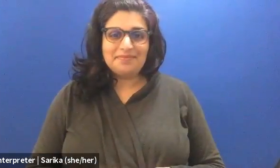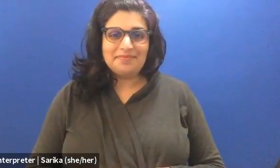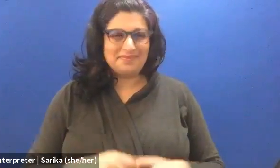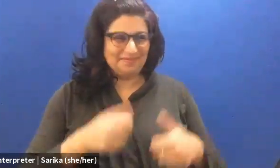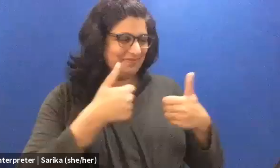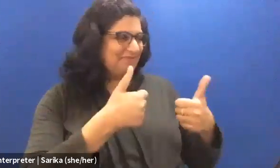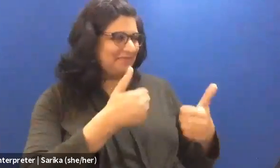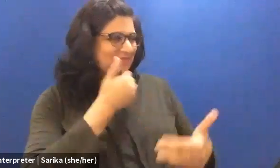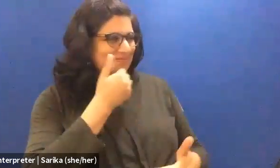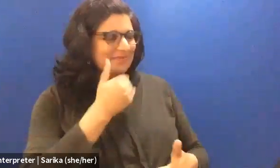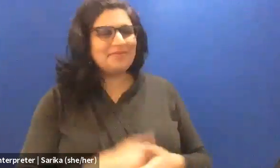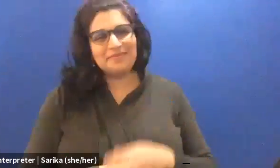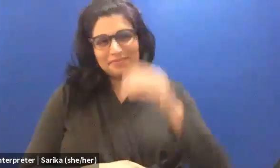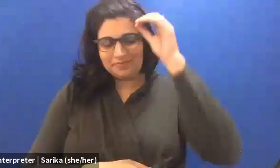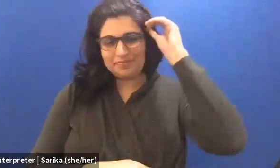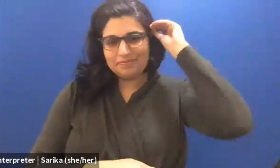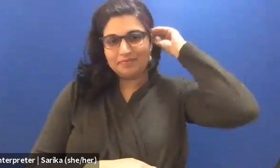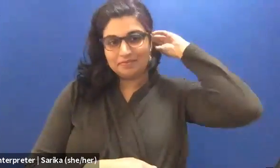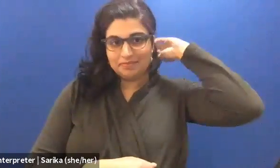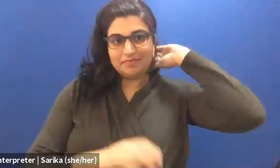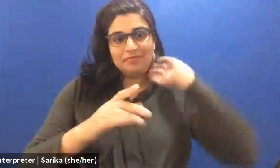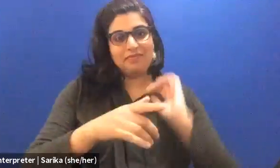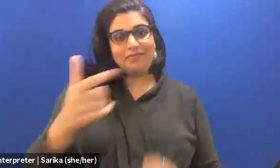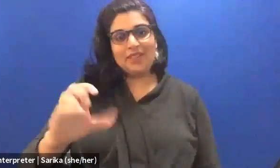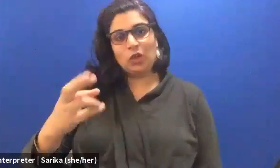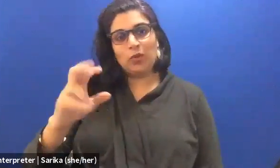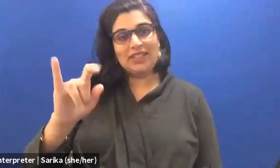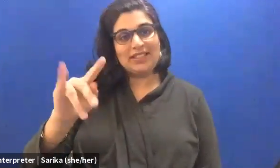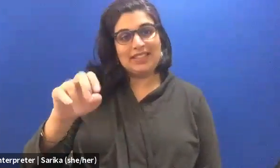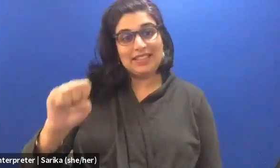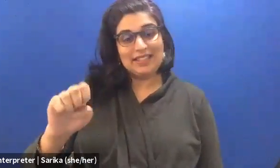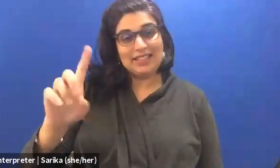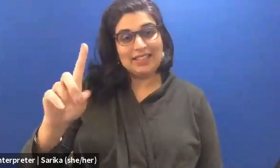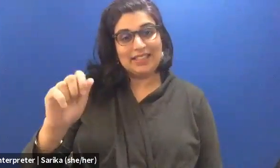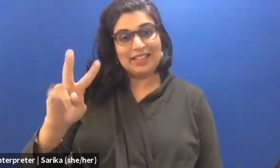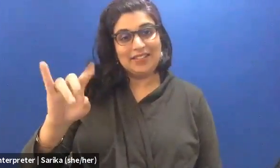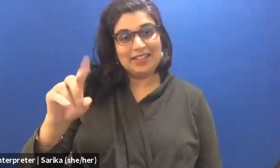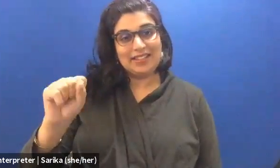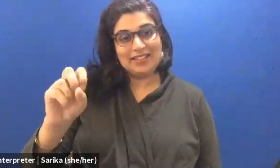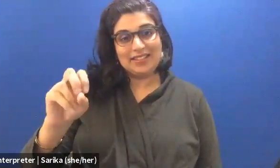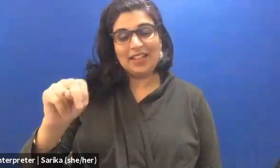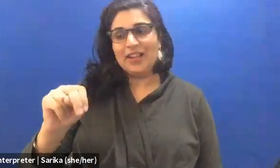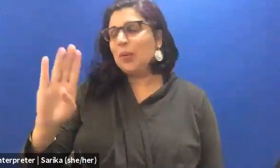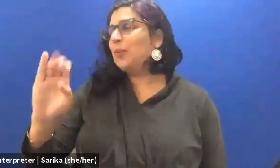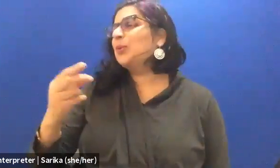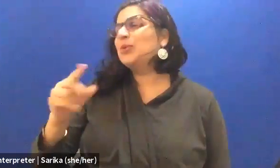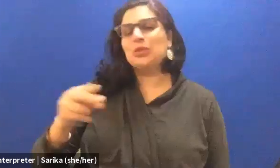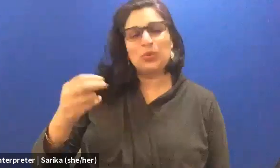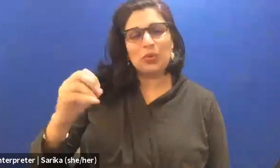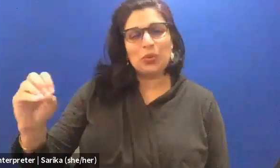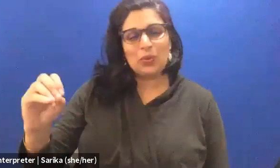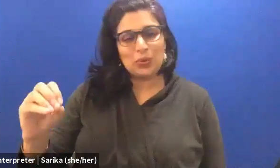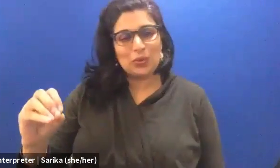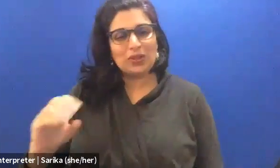Awesome. Thank you, Carmen. And Christine Davidson. Bonjour. Iwatayashi